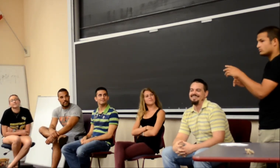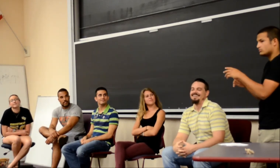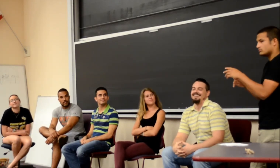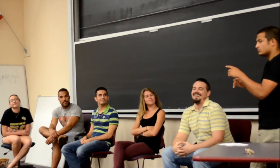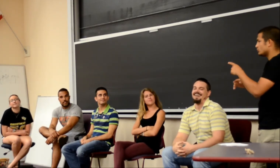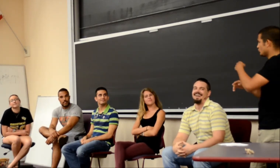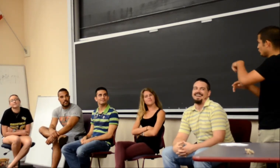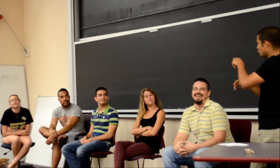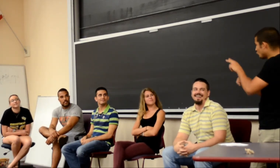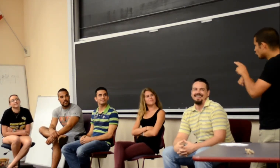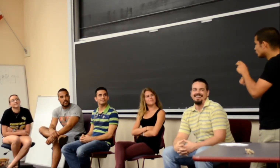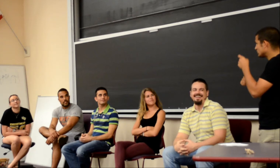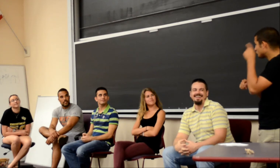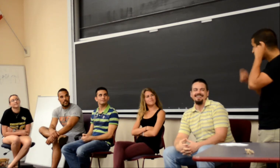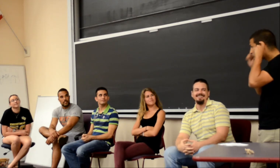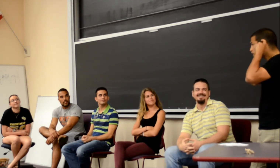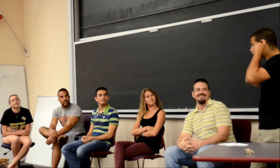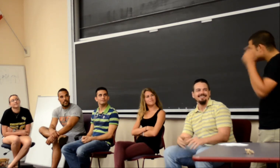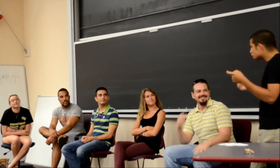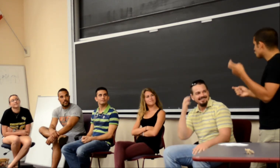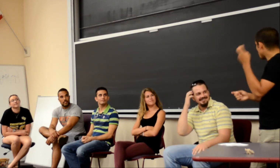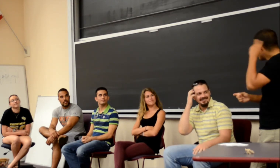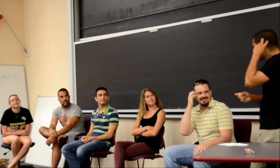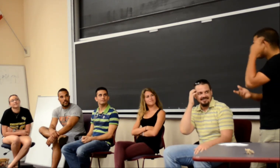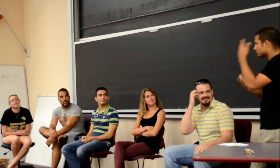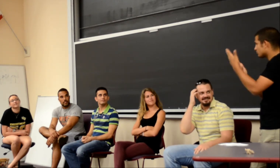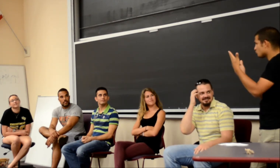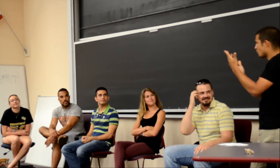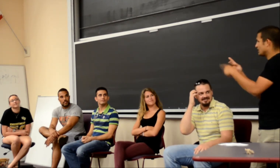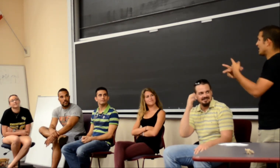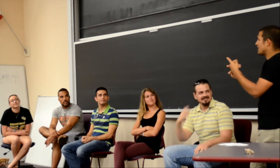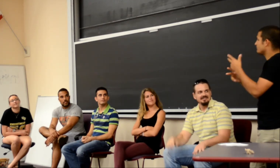Okay, now, do you use hearing